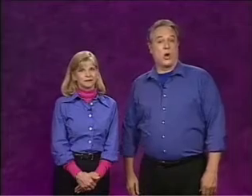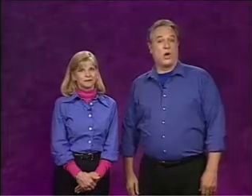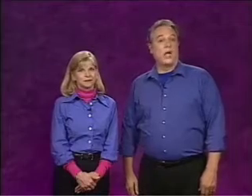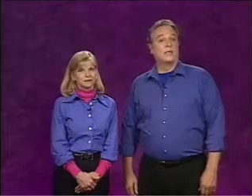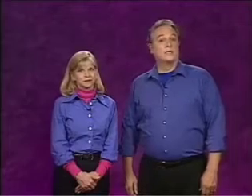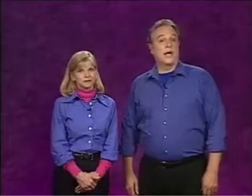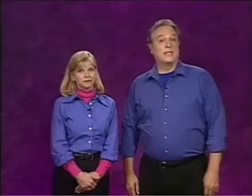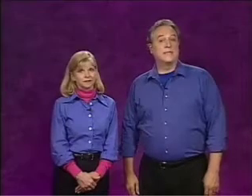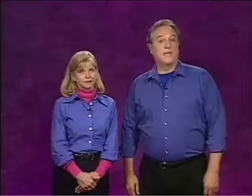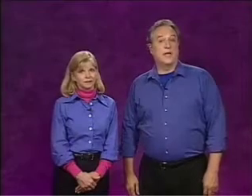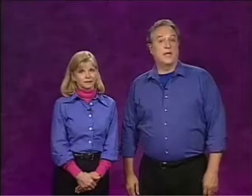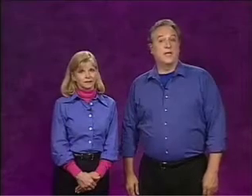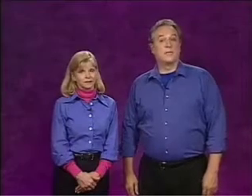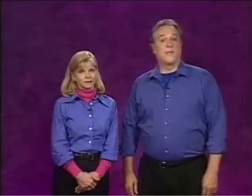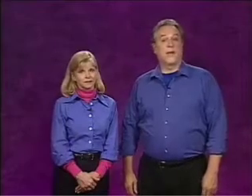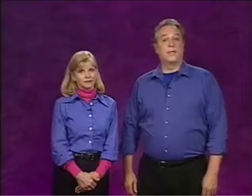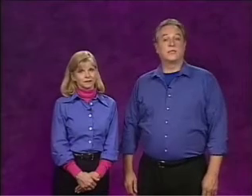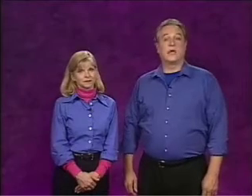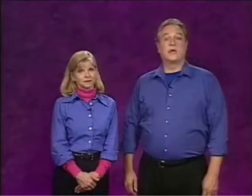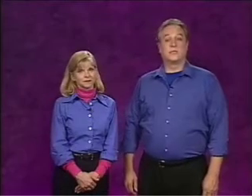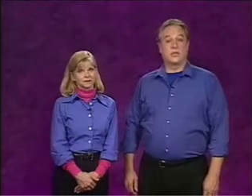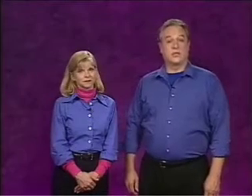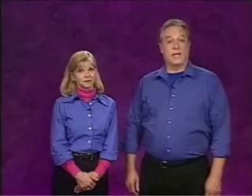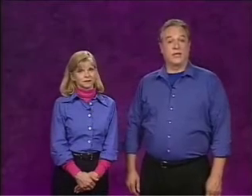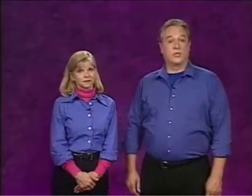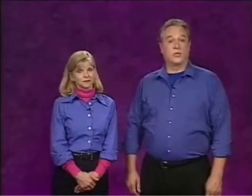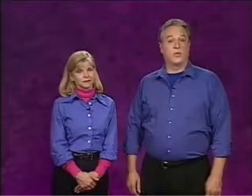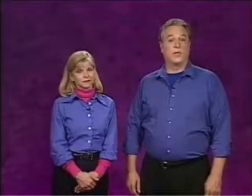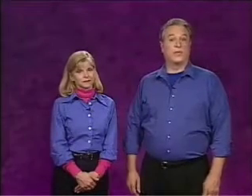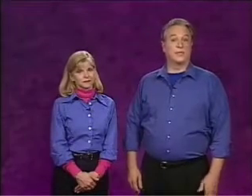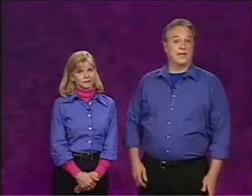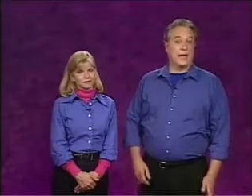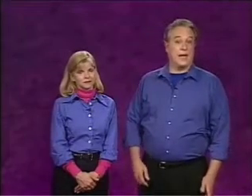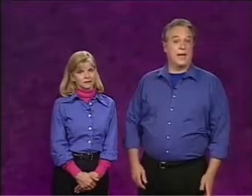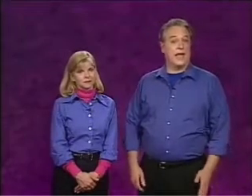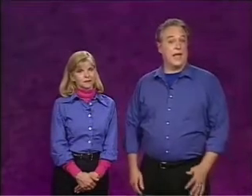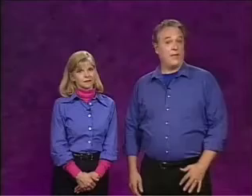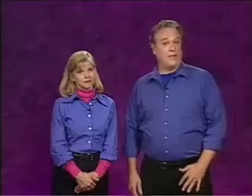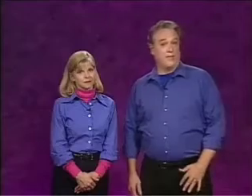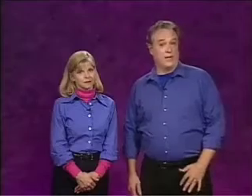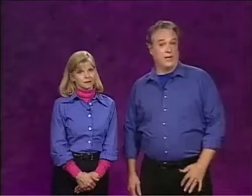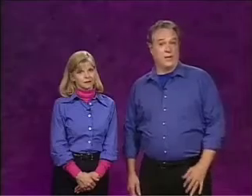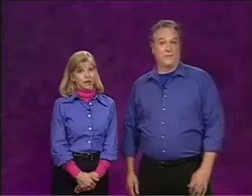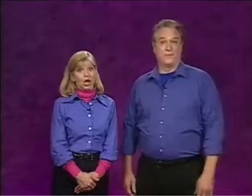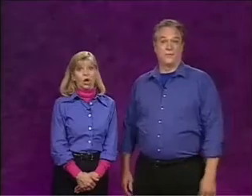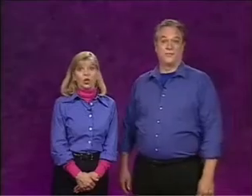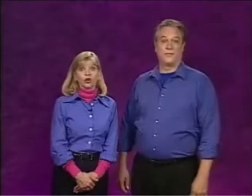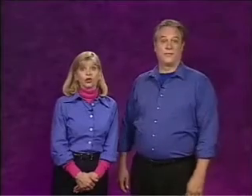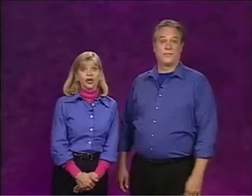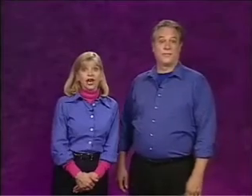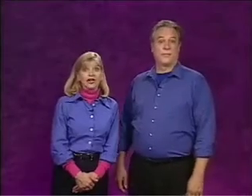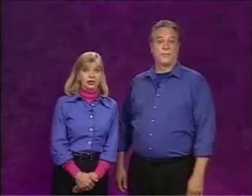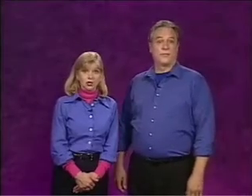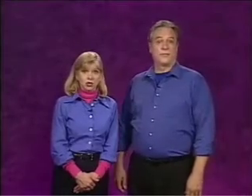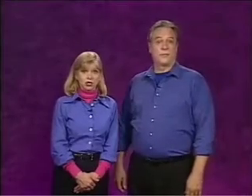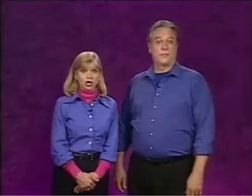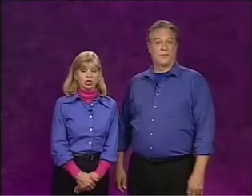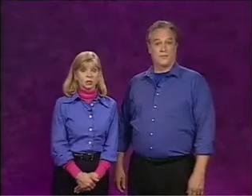Or, signs for feelings are based on an association between the sign and the feeling. We can create an association